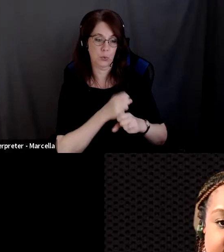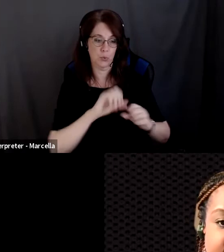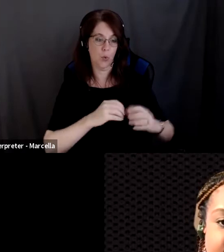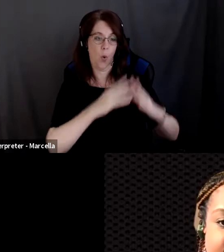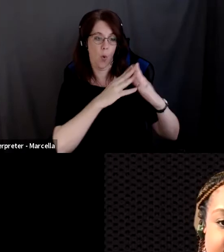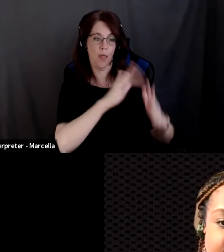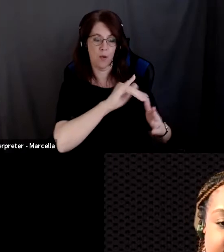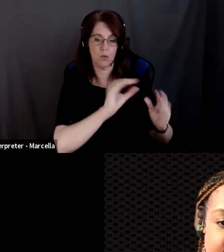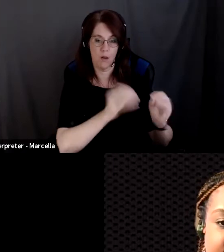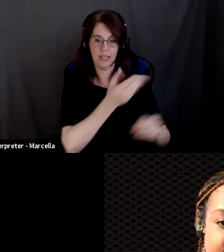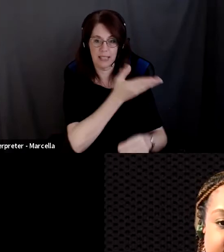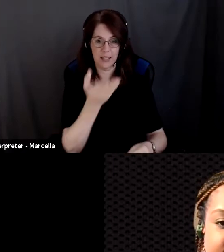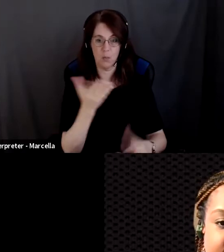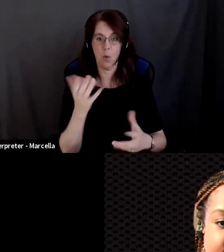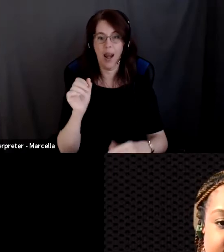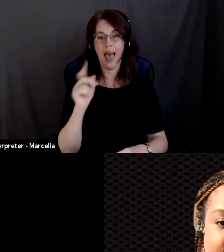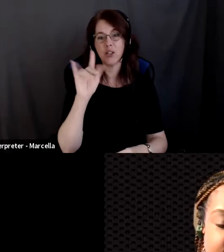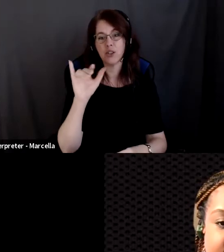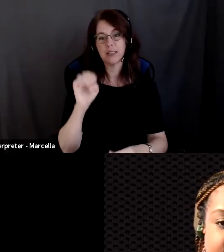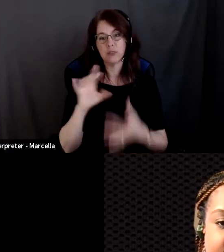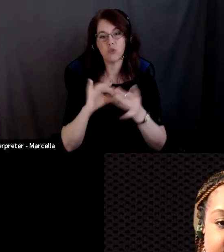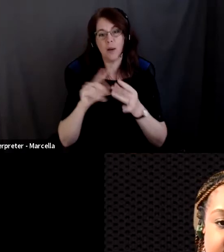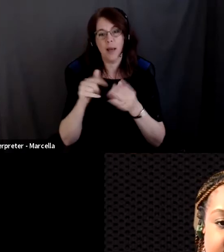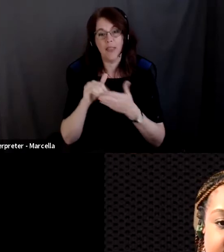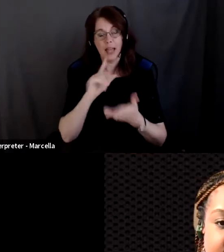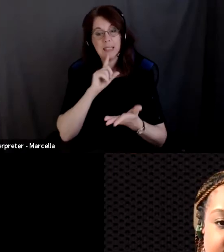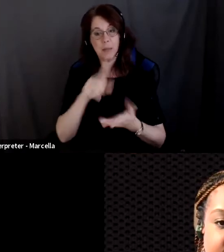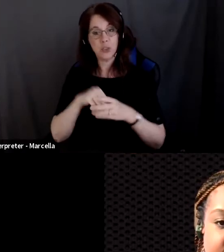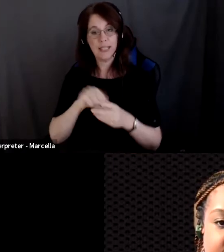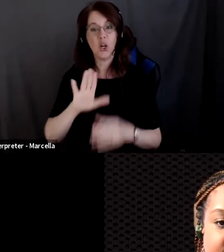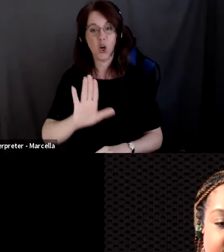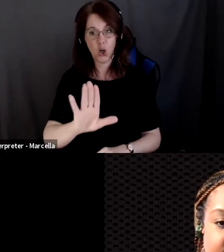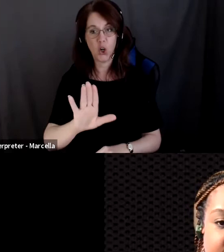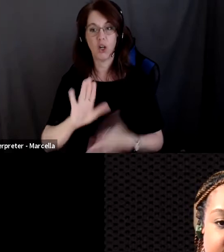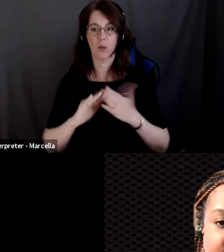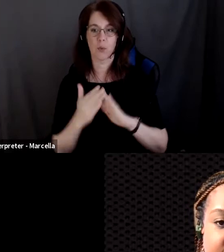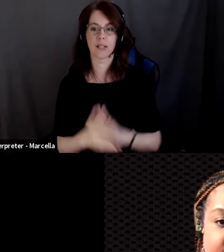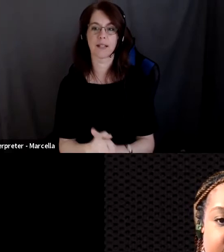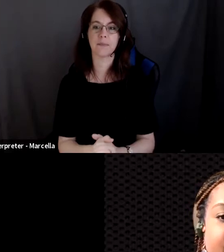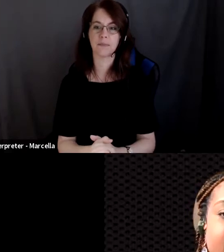Ashley talk a little bit more about the value that that has, especially in her community.